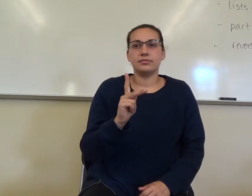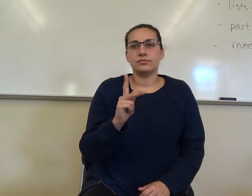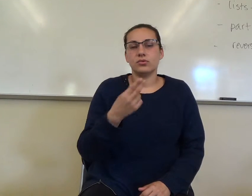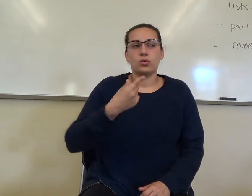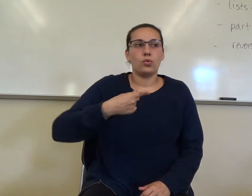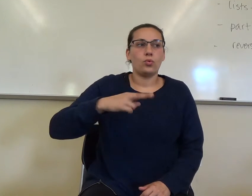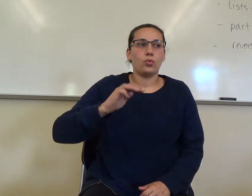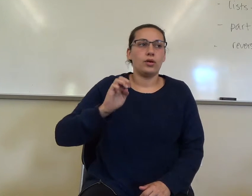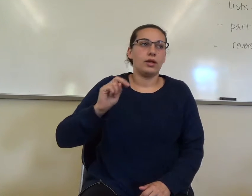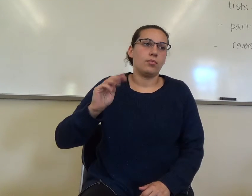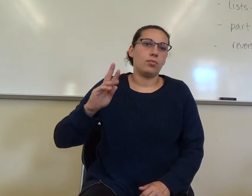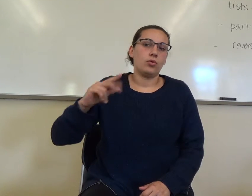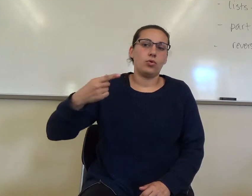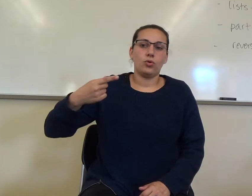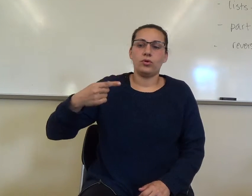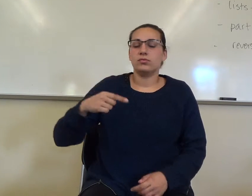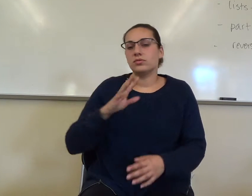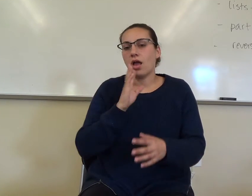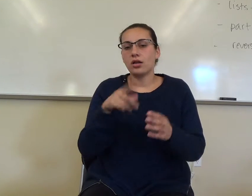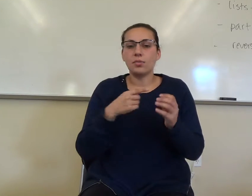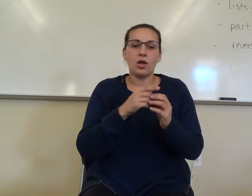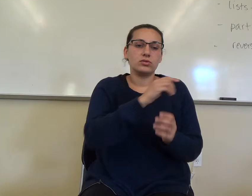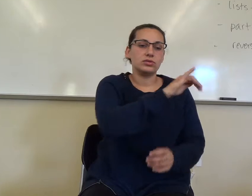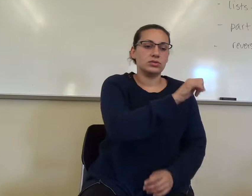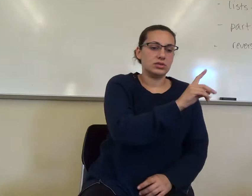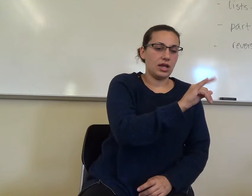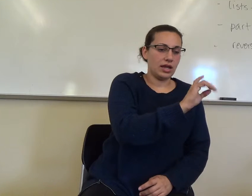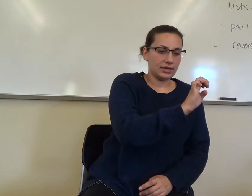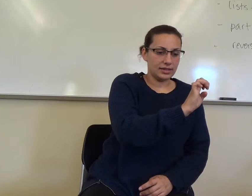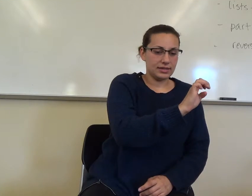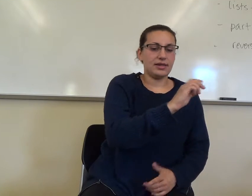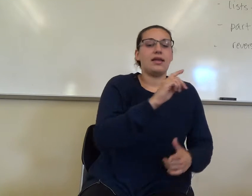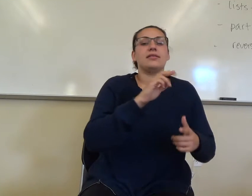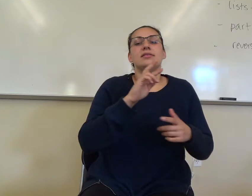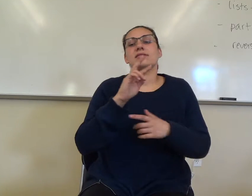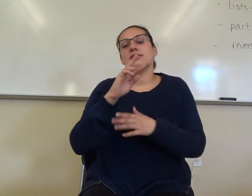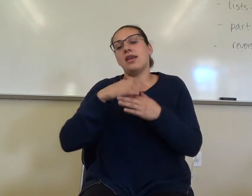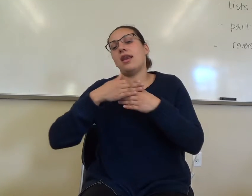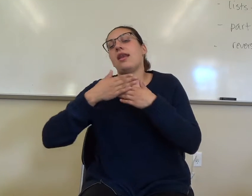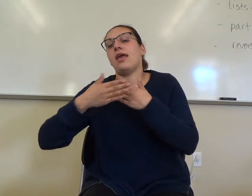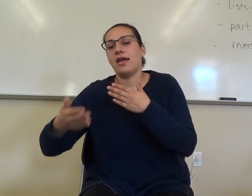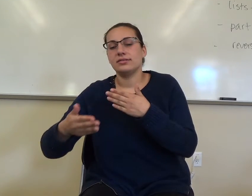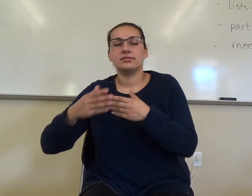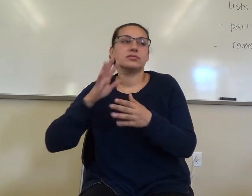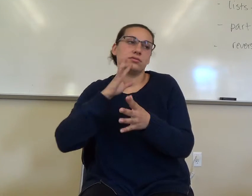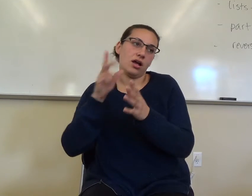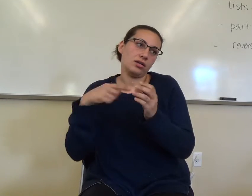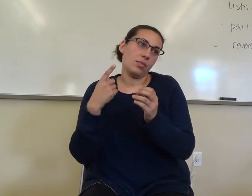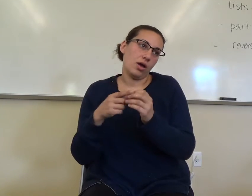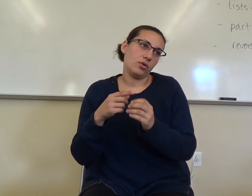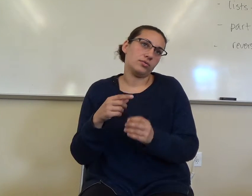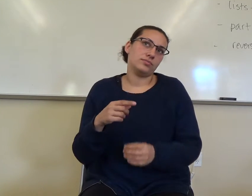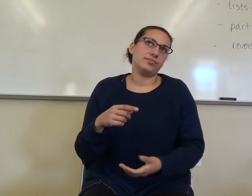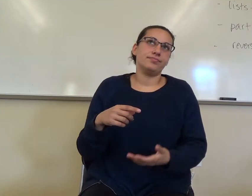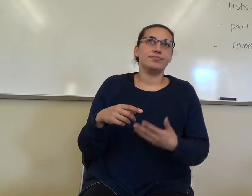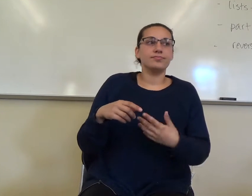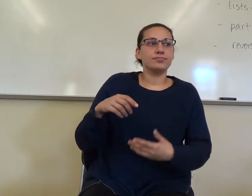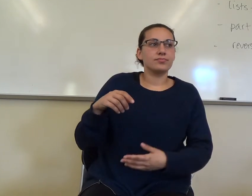Jackie Robinson, then it talked about Hank Greenberg. It talked about Rosa Parks, then it talked about Claudette Colvin. But both of those